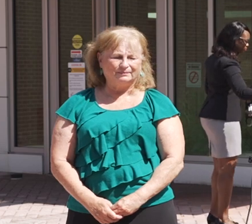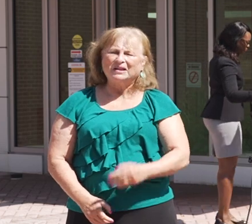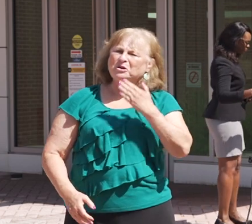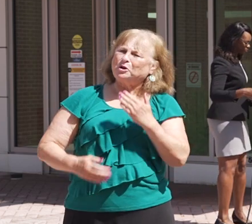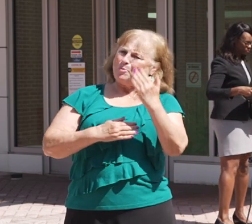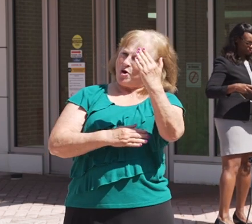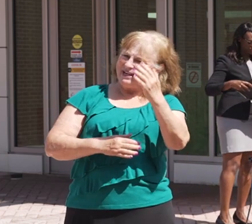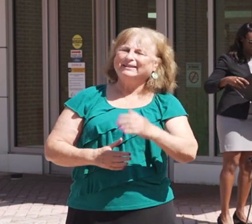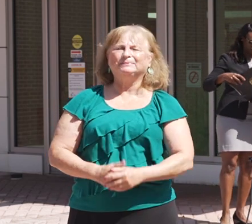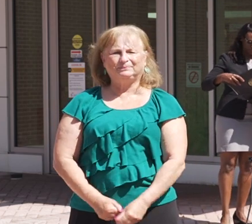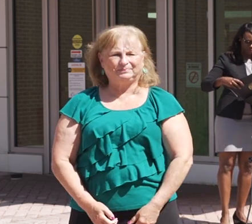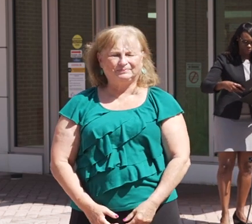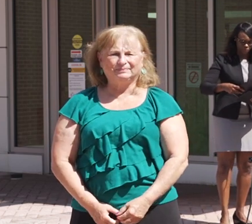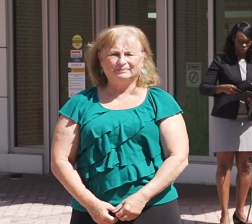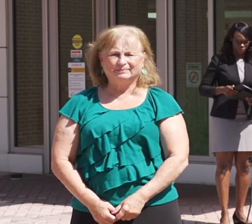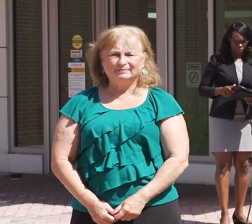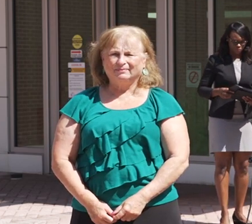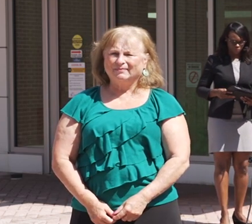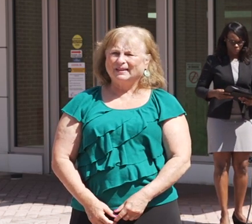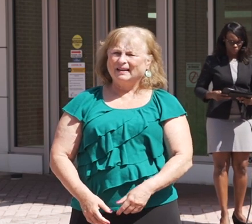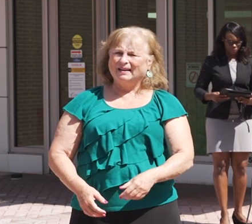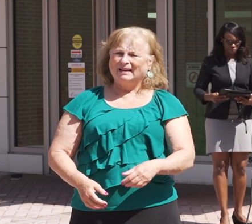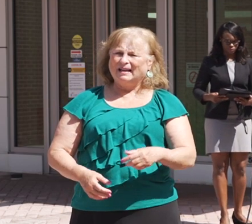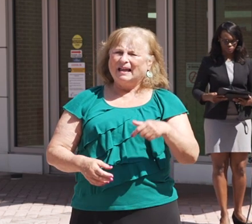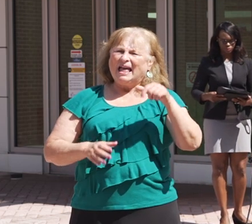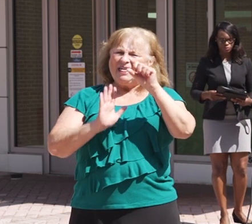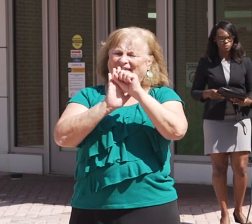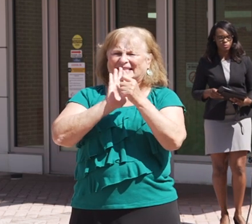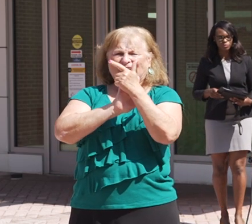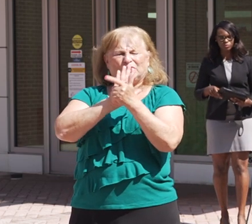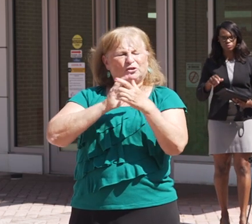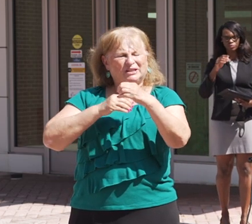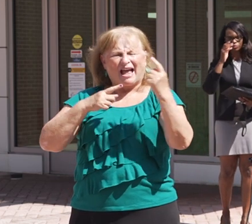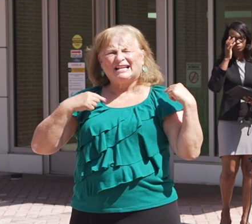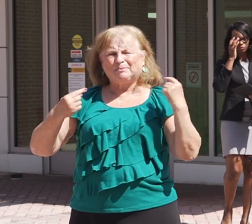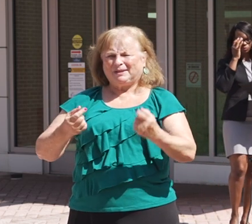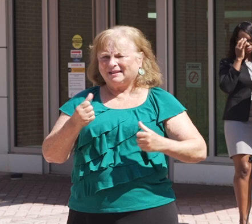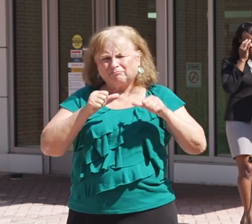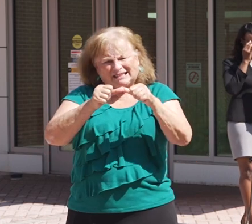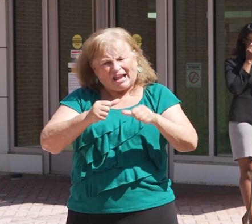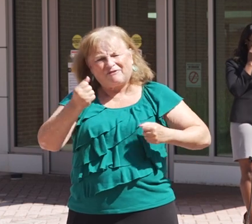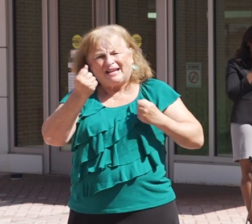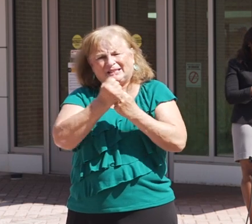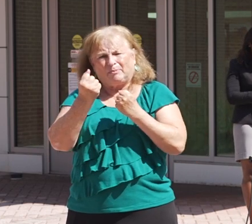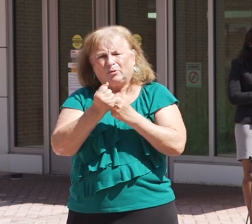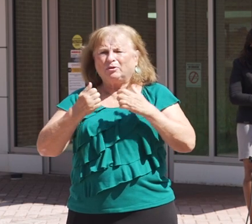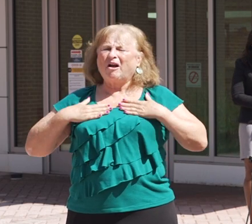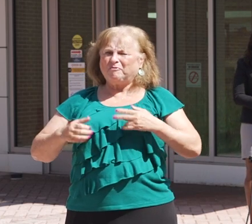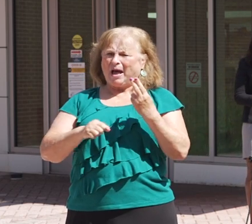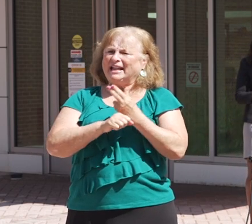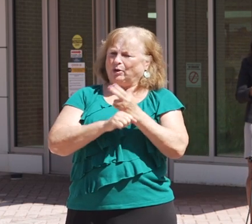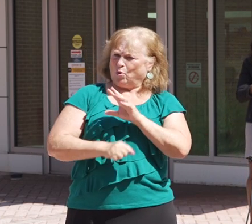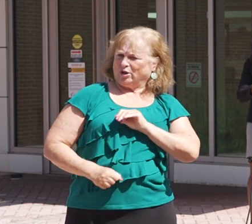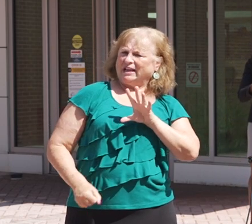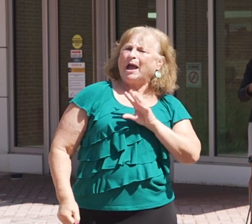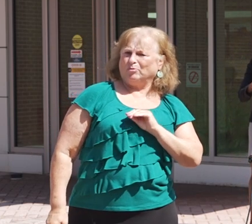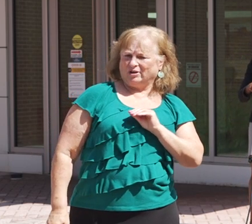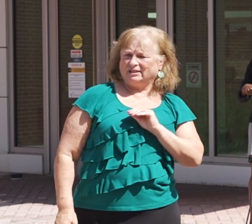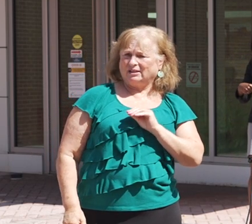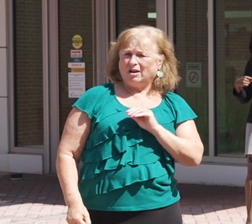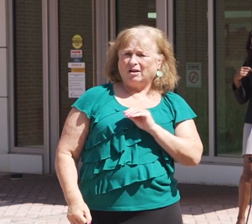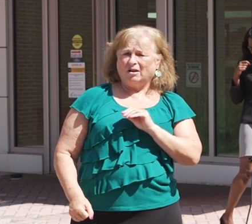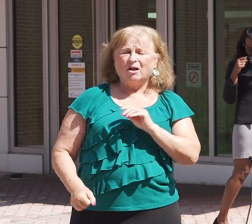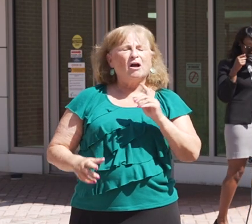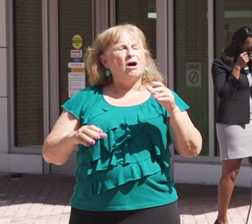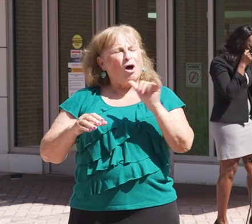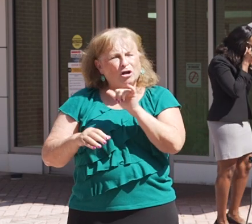Good morning. The State's Attorney's Office has always been a steadfast supporter of body-worn camera. Furthermore,